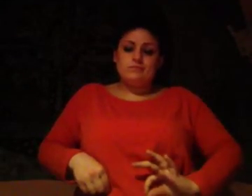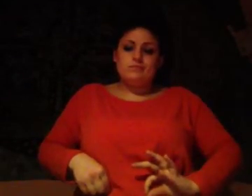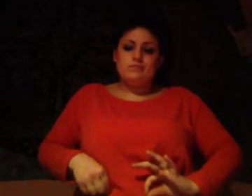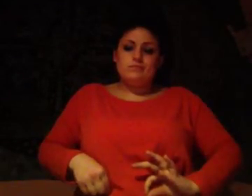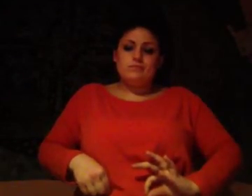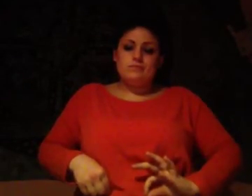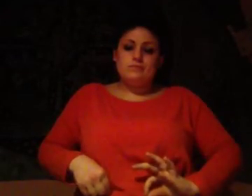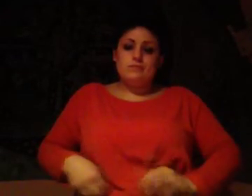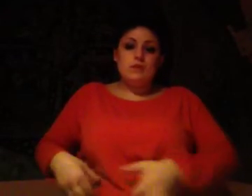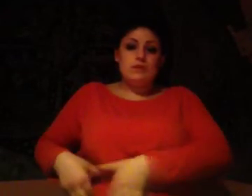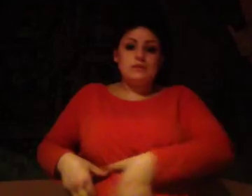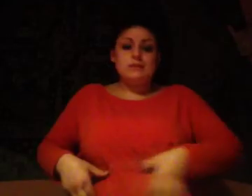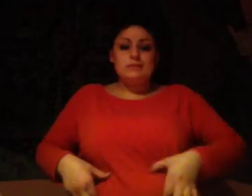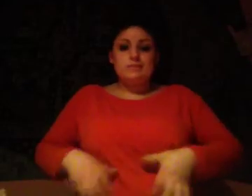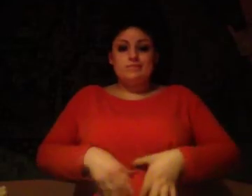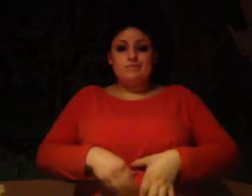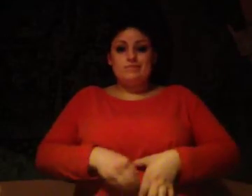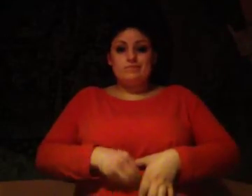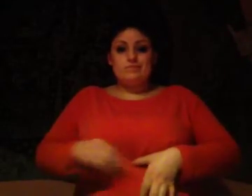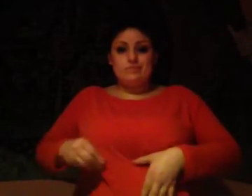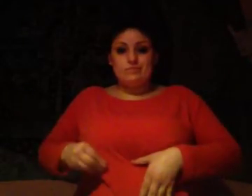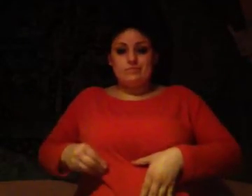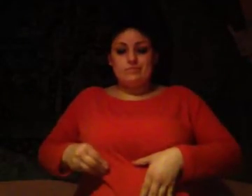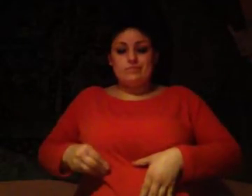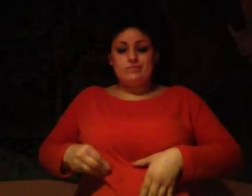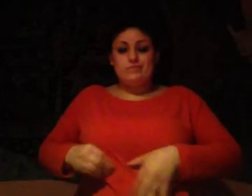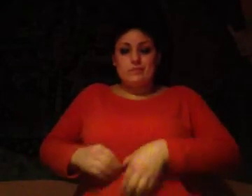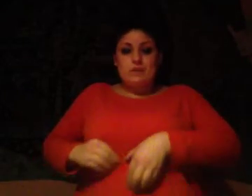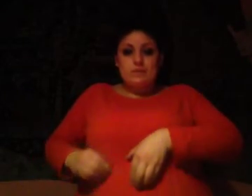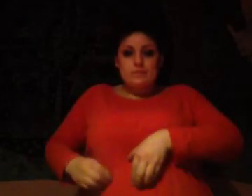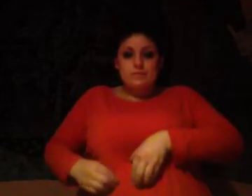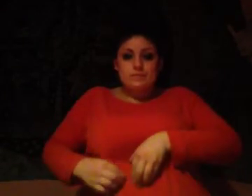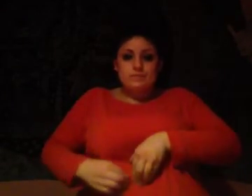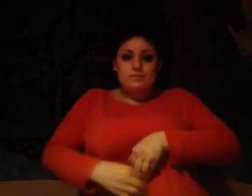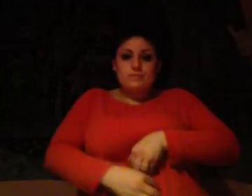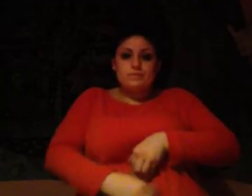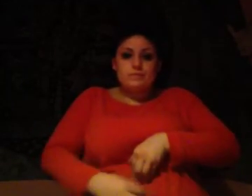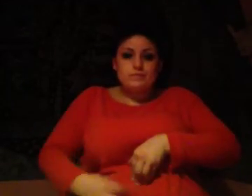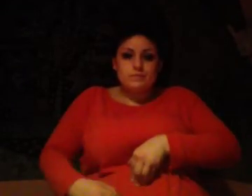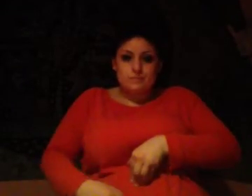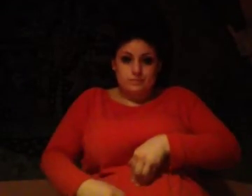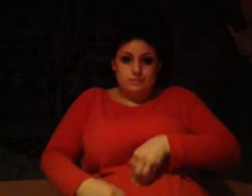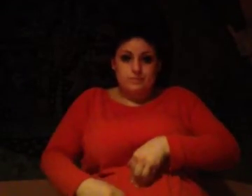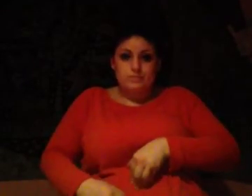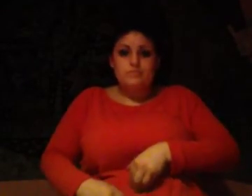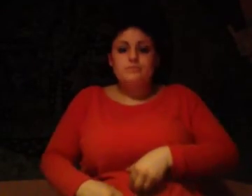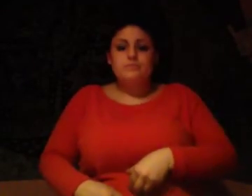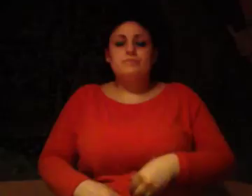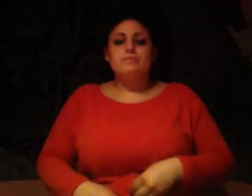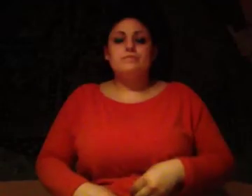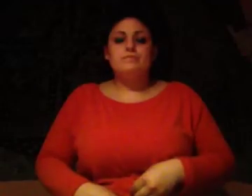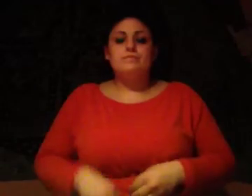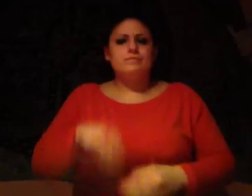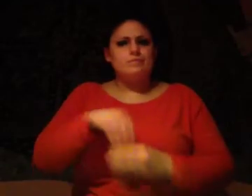of your digestive system, known as the small intestine. In the small intestine, chemical digestion will be very